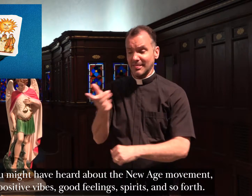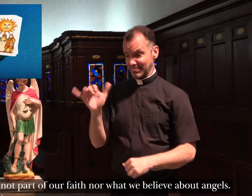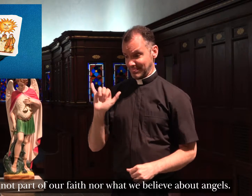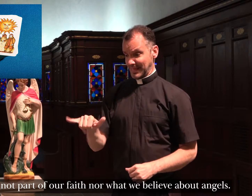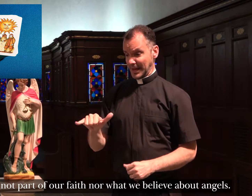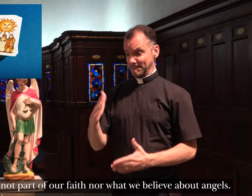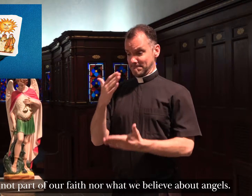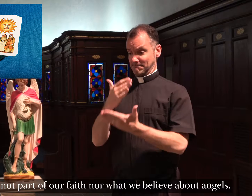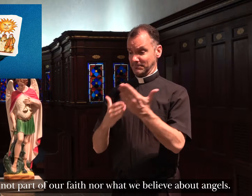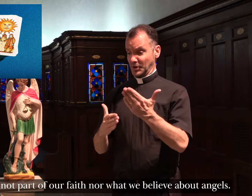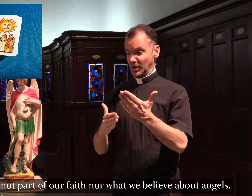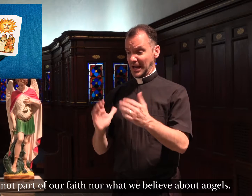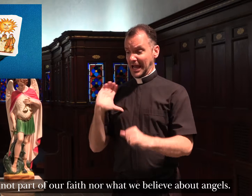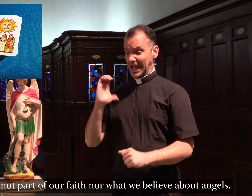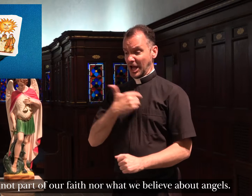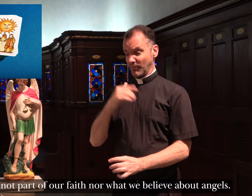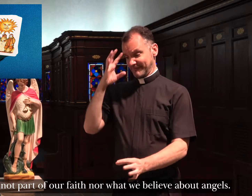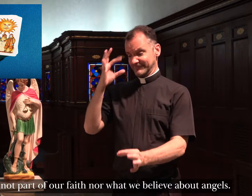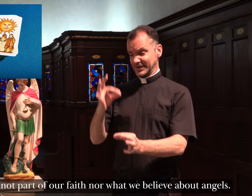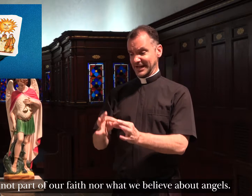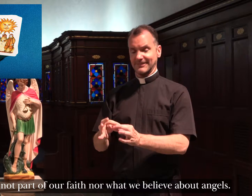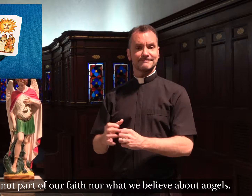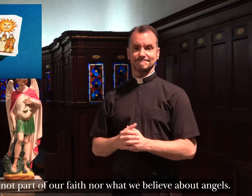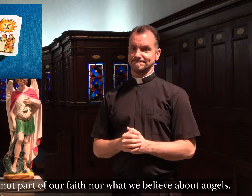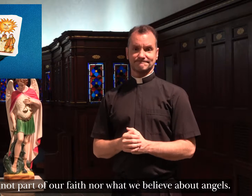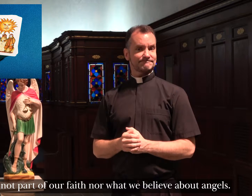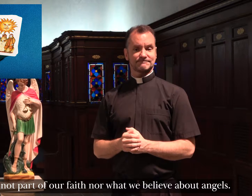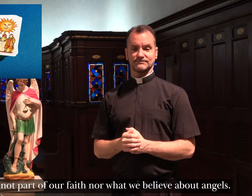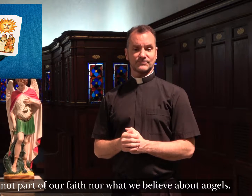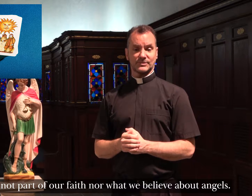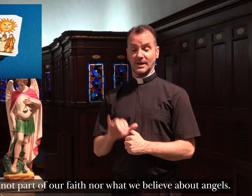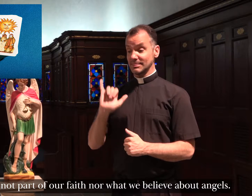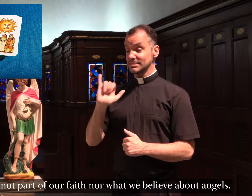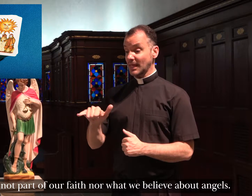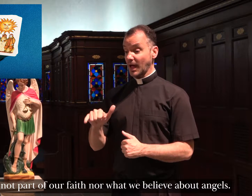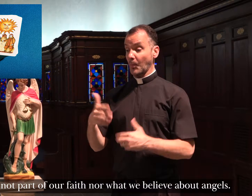That is not part of our faith, nor what we believe about angels.